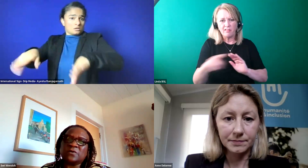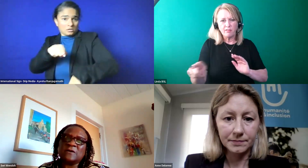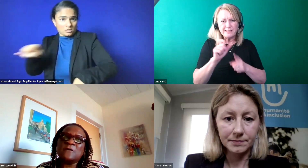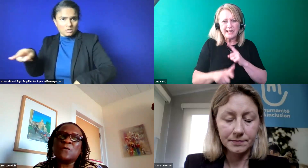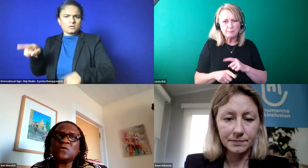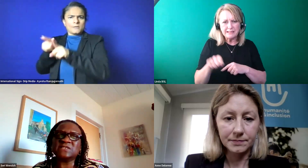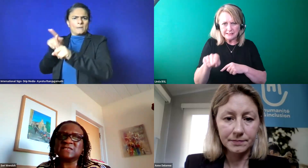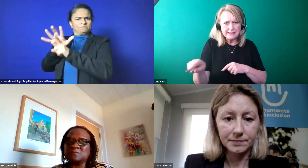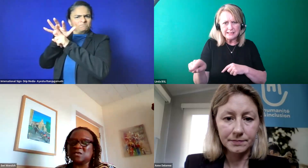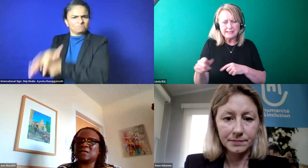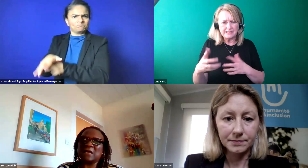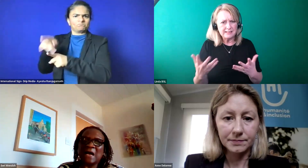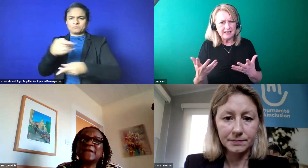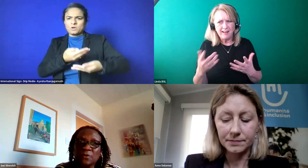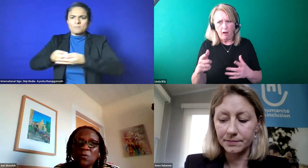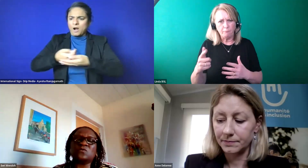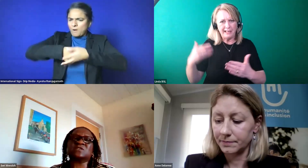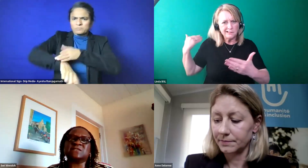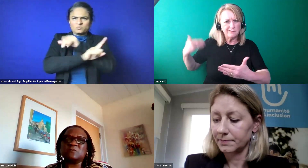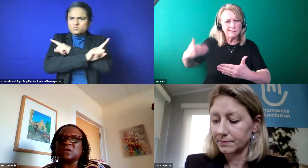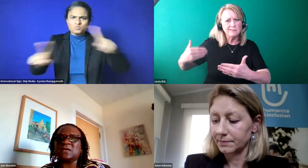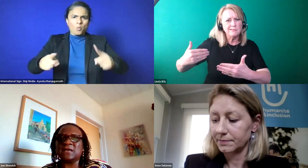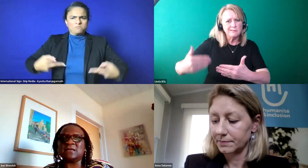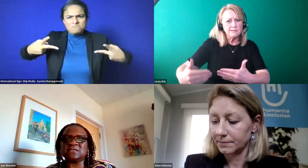to structural or systemic